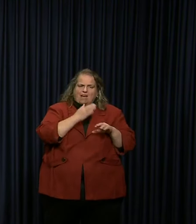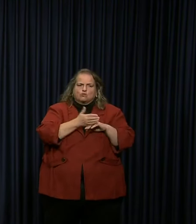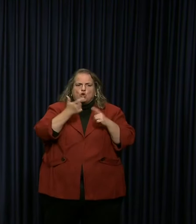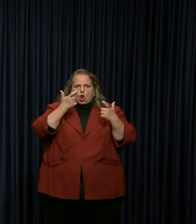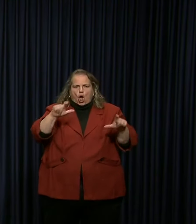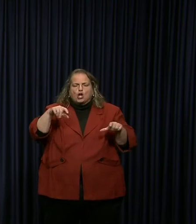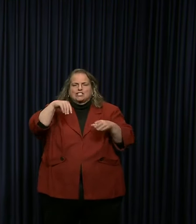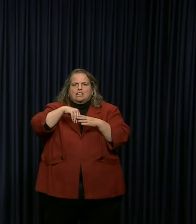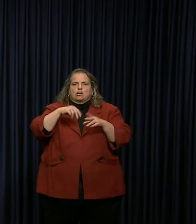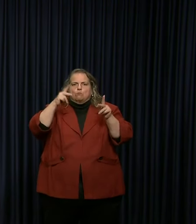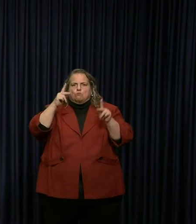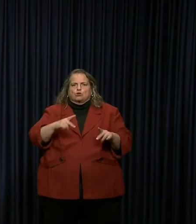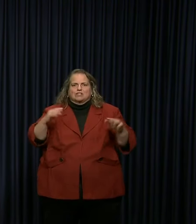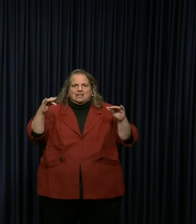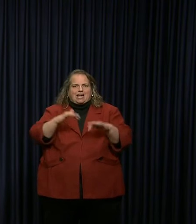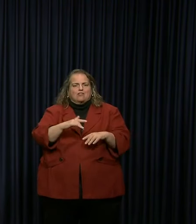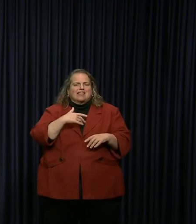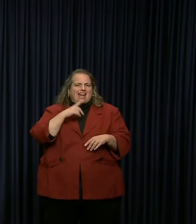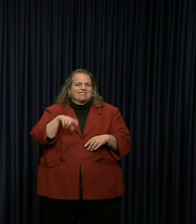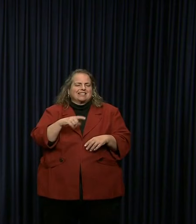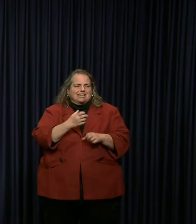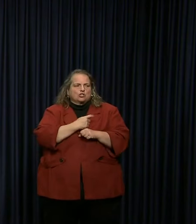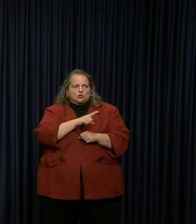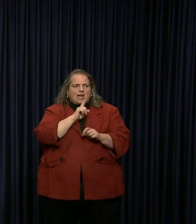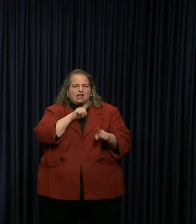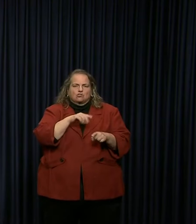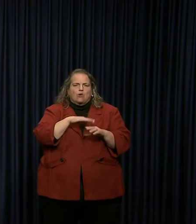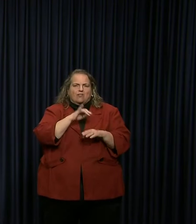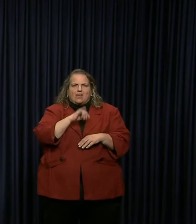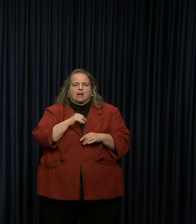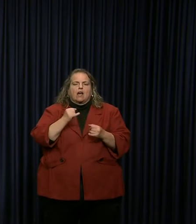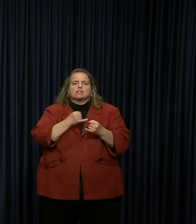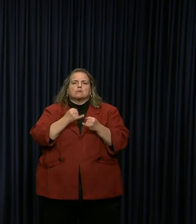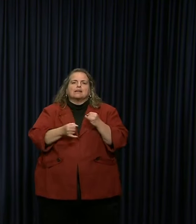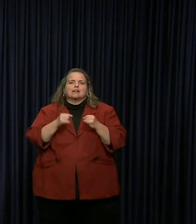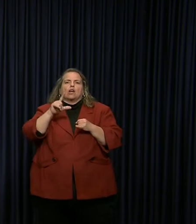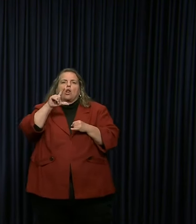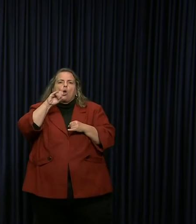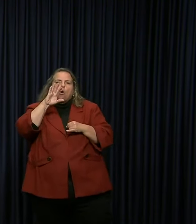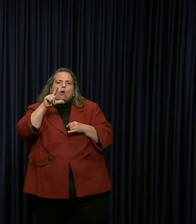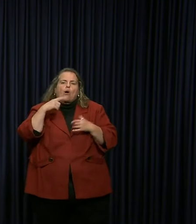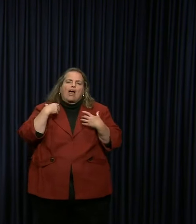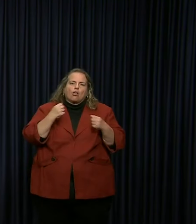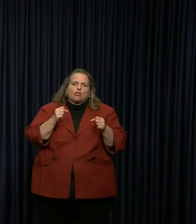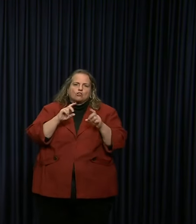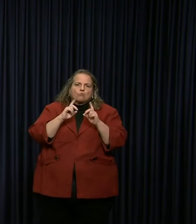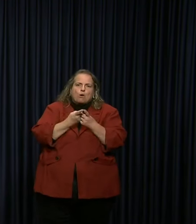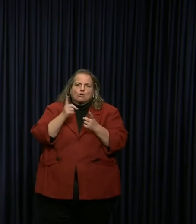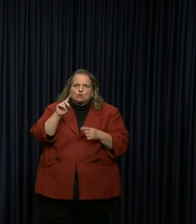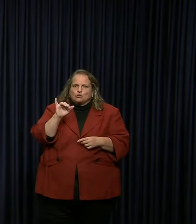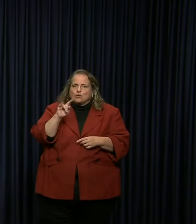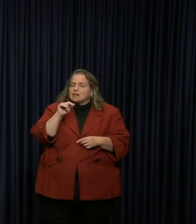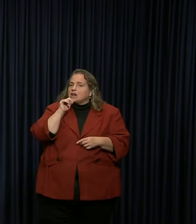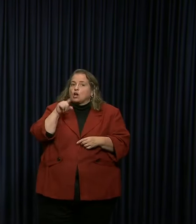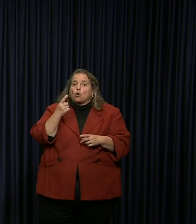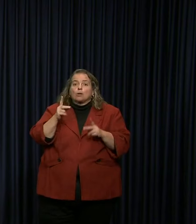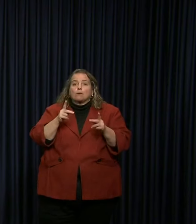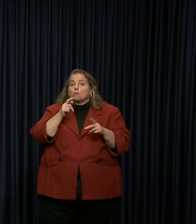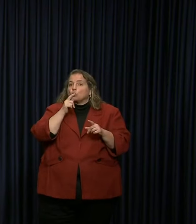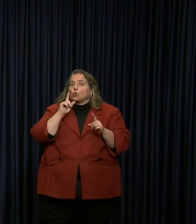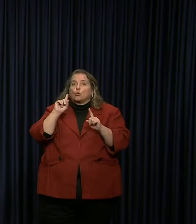you an answer on that. It ultimately is done by local health departments, and it's not just people who